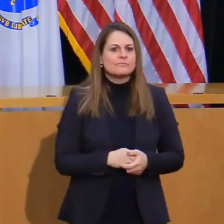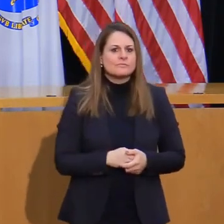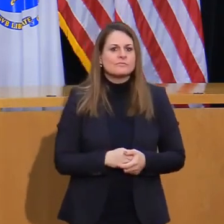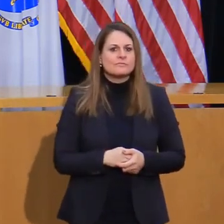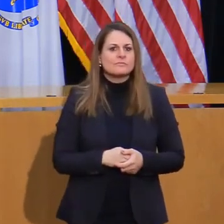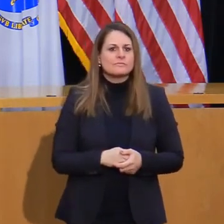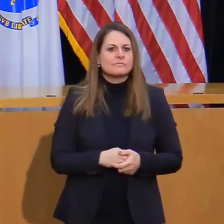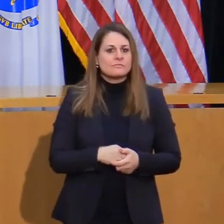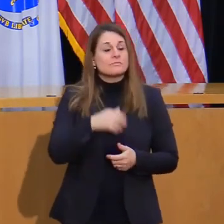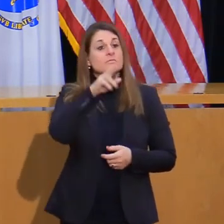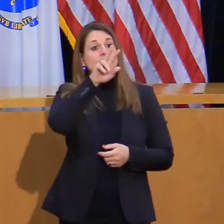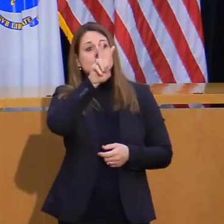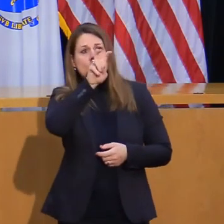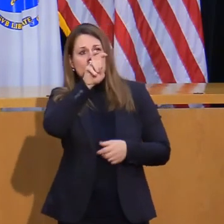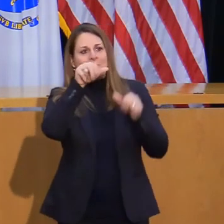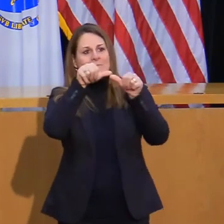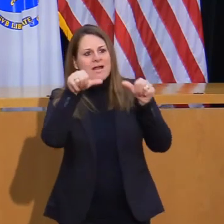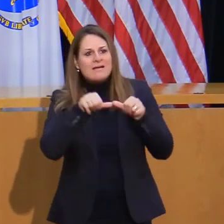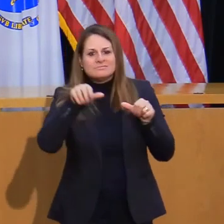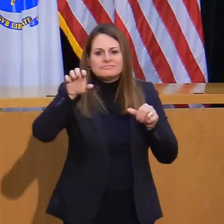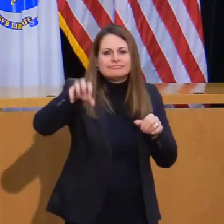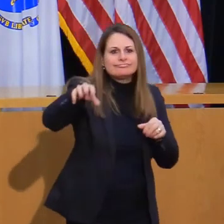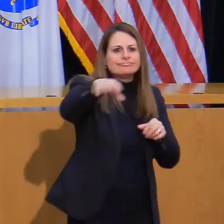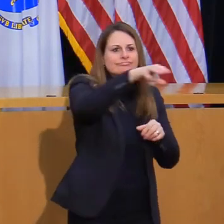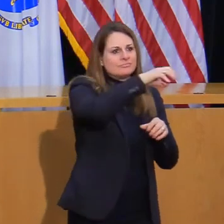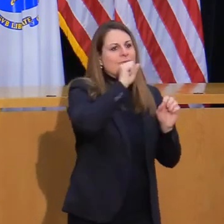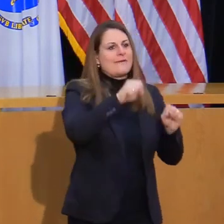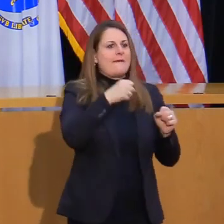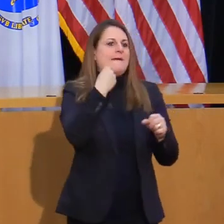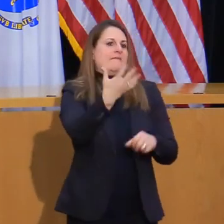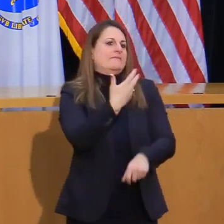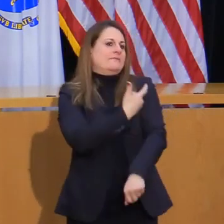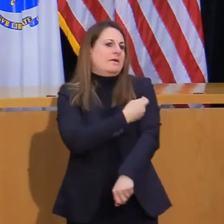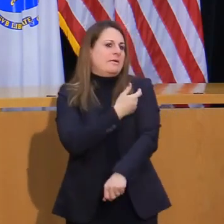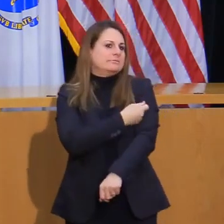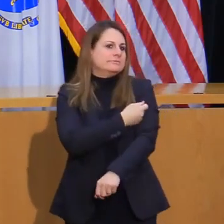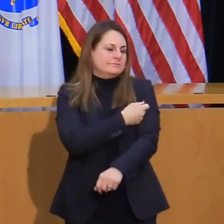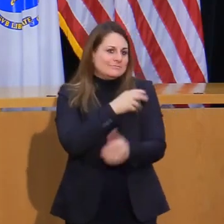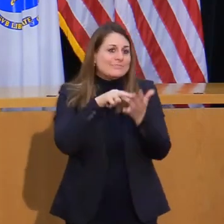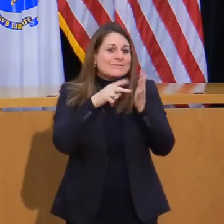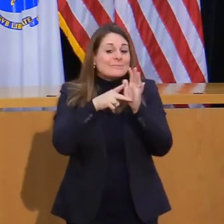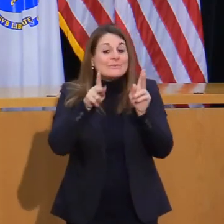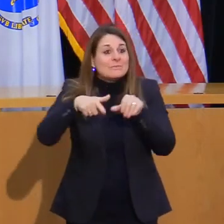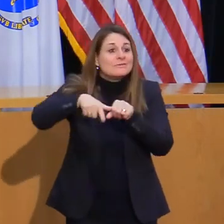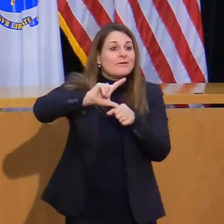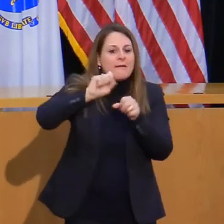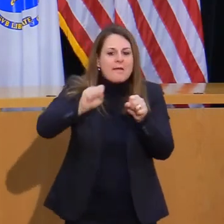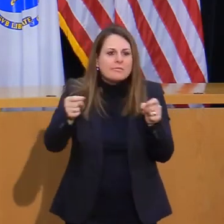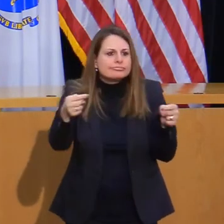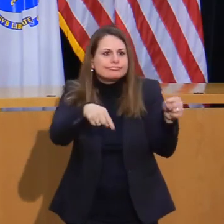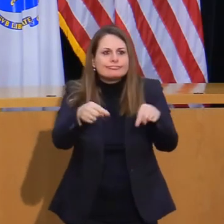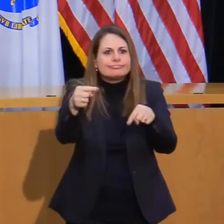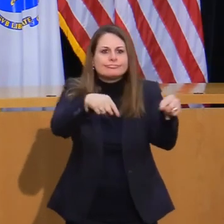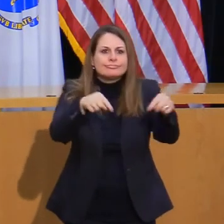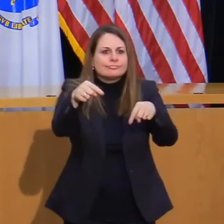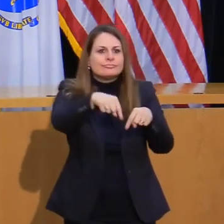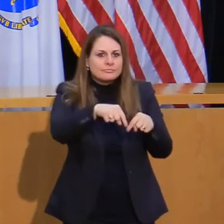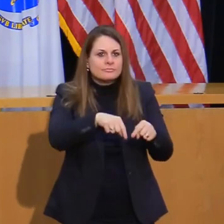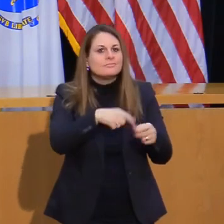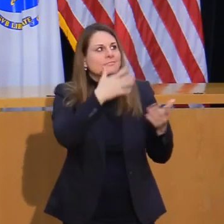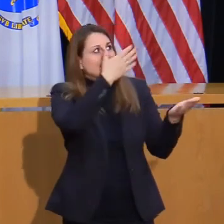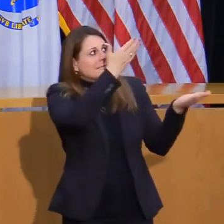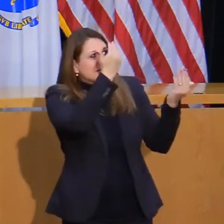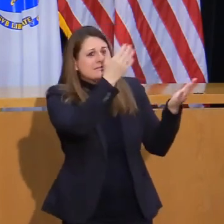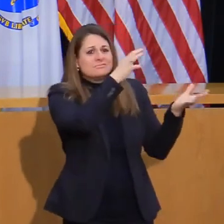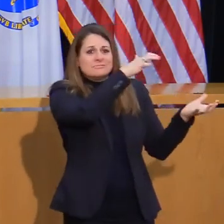by the federal government, which has allowed us to continuing opening up our eligibility categories. And we've been informed